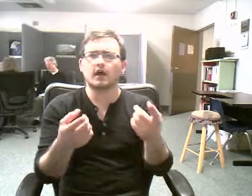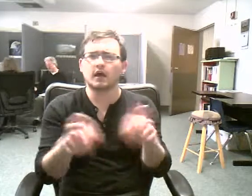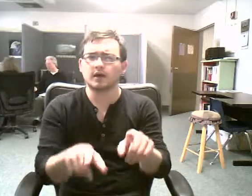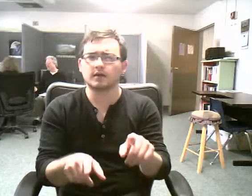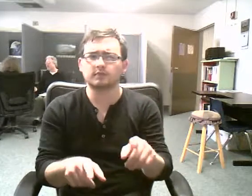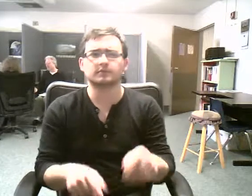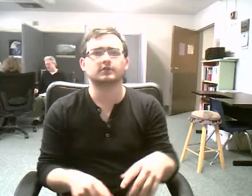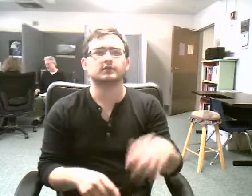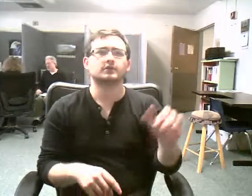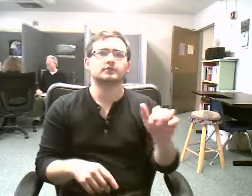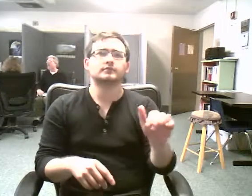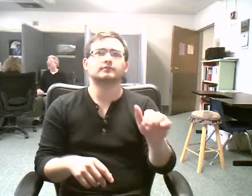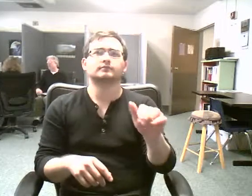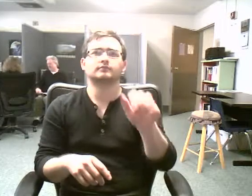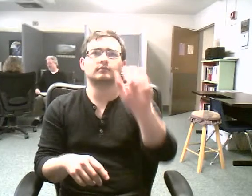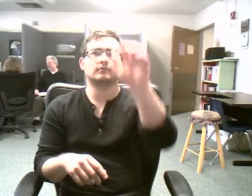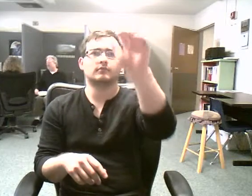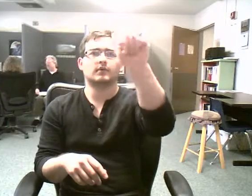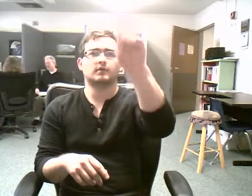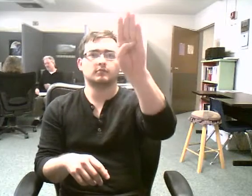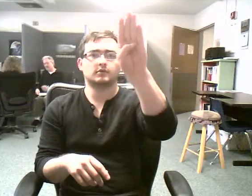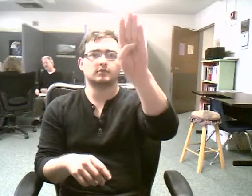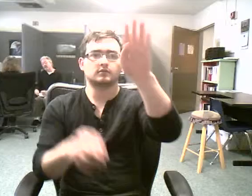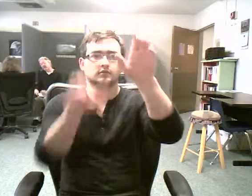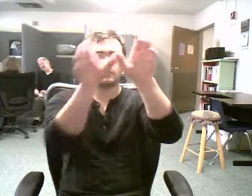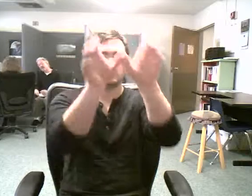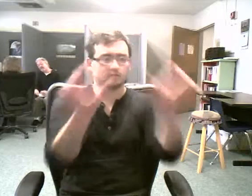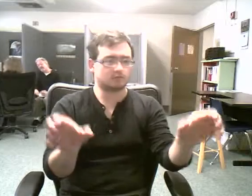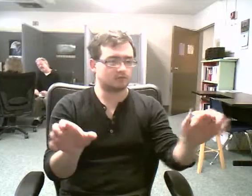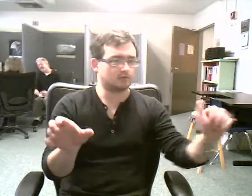smaller particles are smaller molecules, or they can be elements.